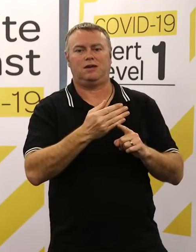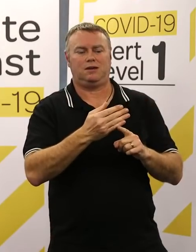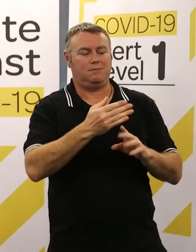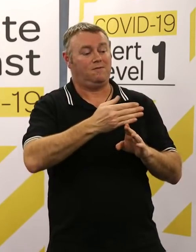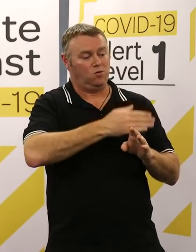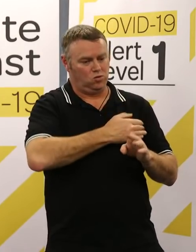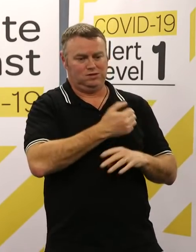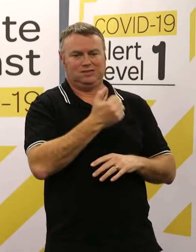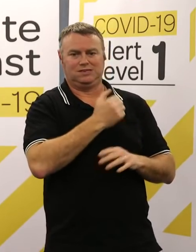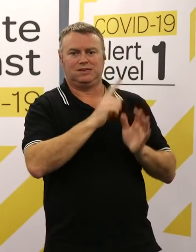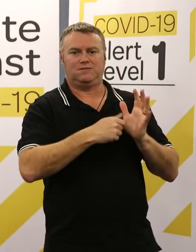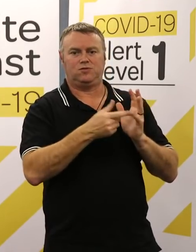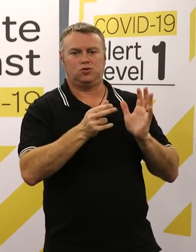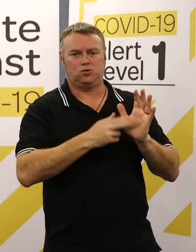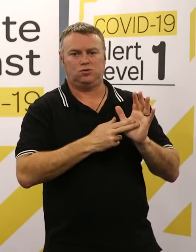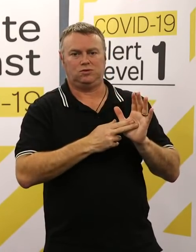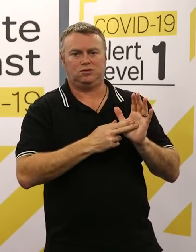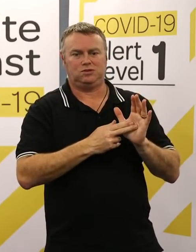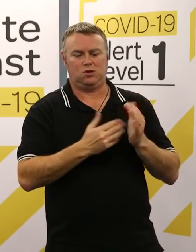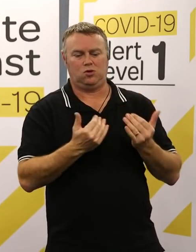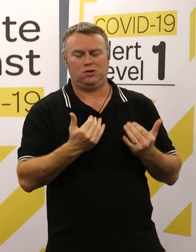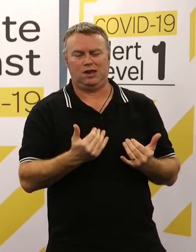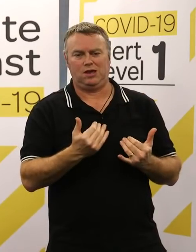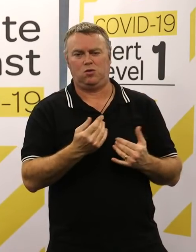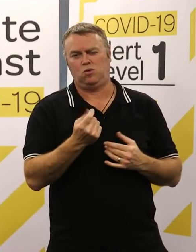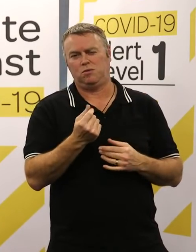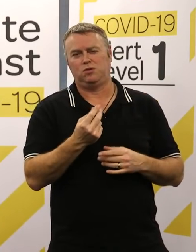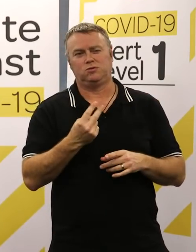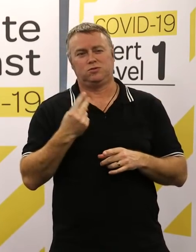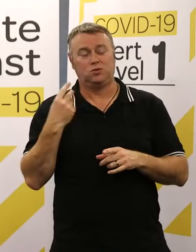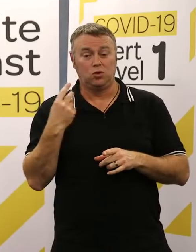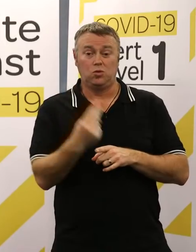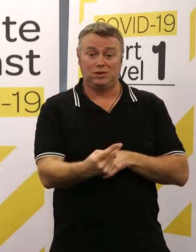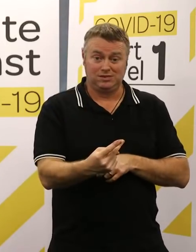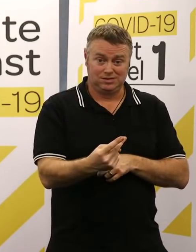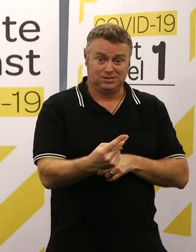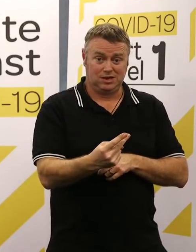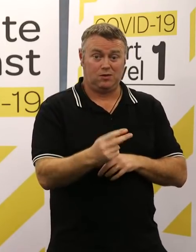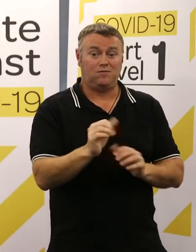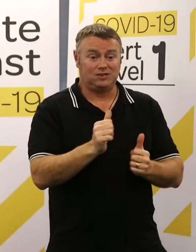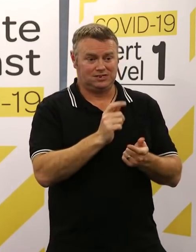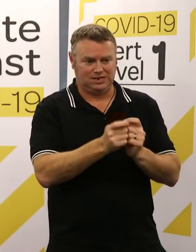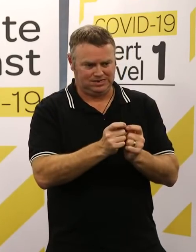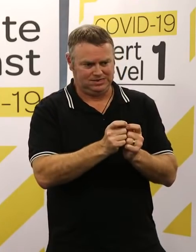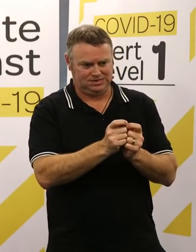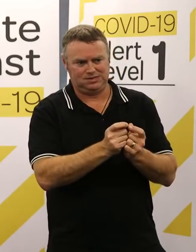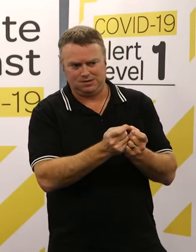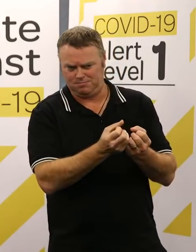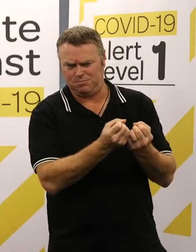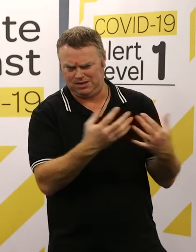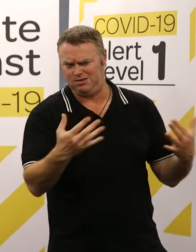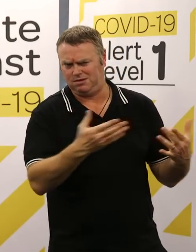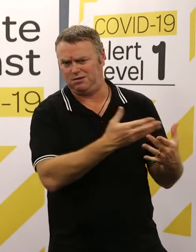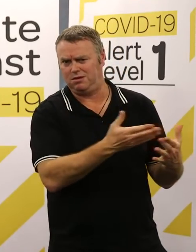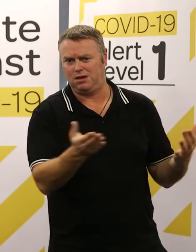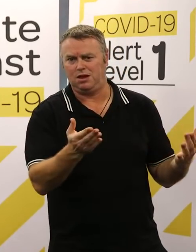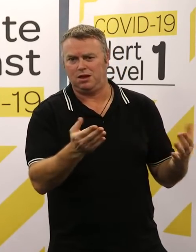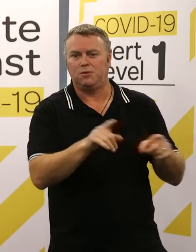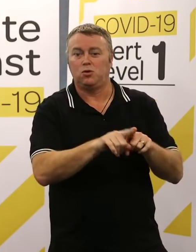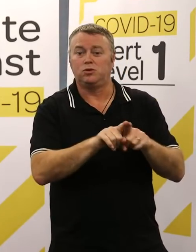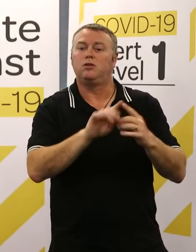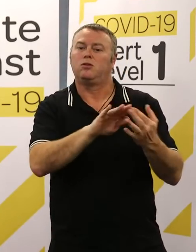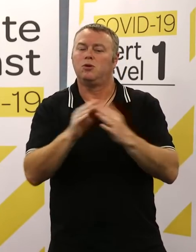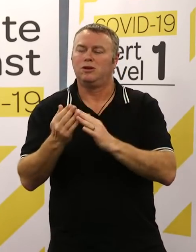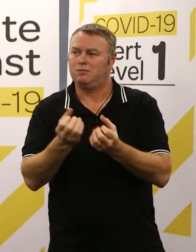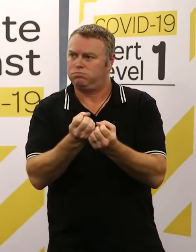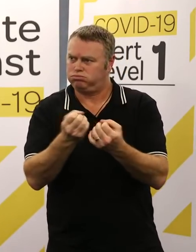down the track. We have, of course, tested many of them, and that's encouraging. And we have done significant testing out in the community, and we